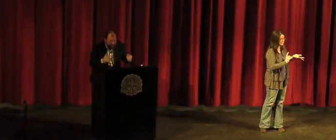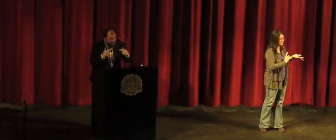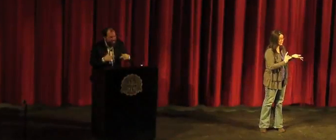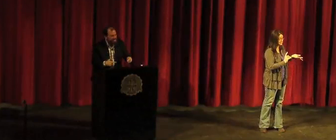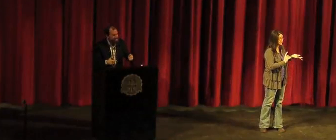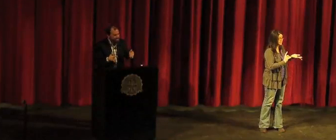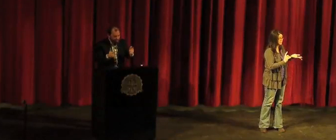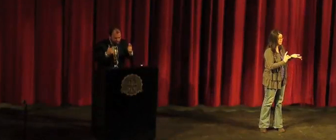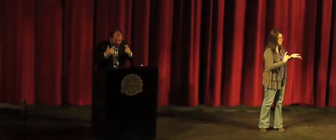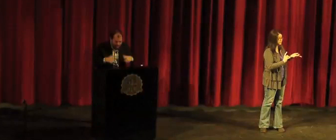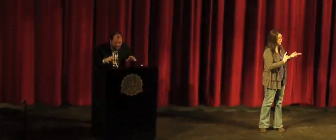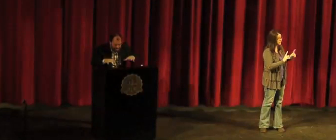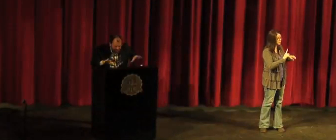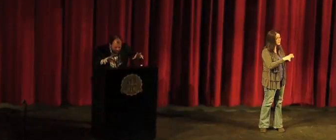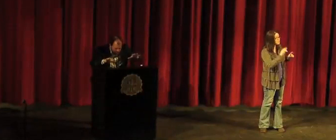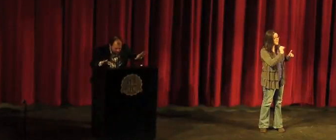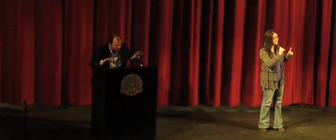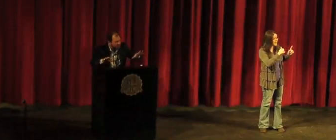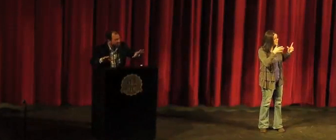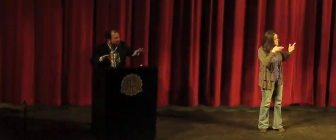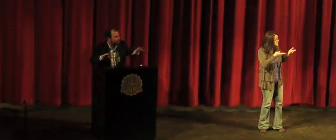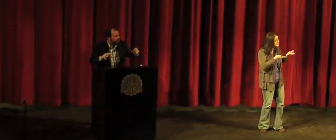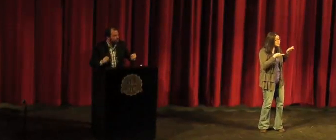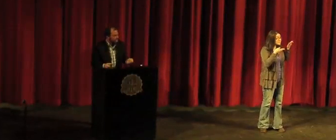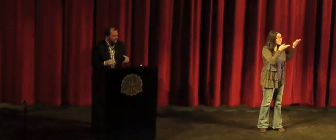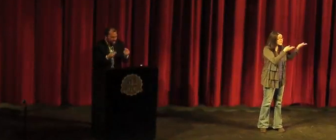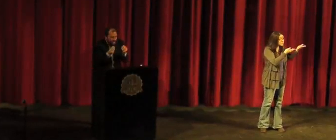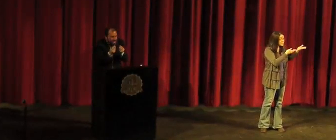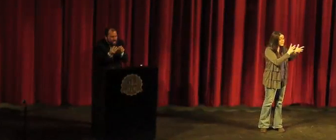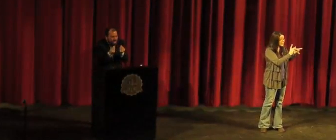that invitation to re-narrate his being in